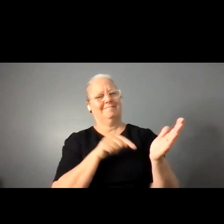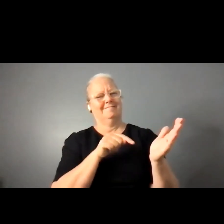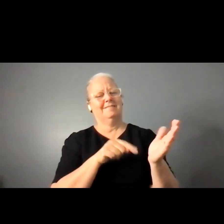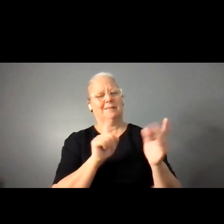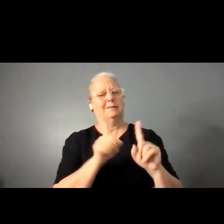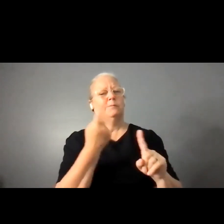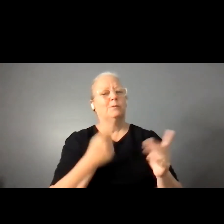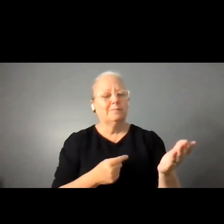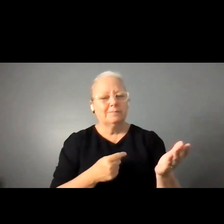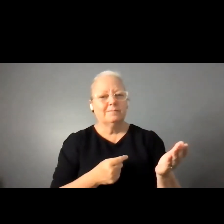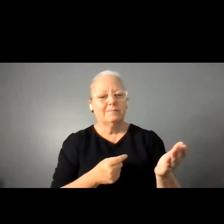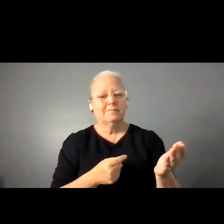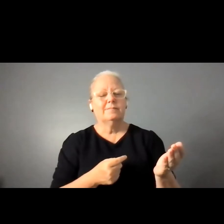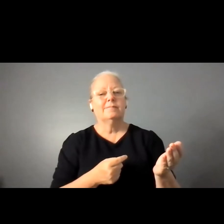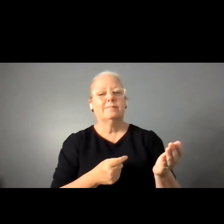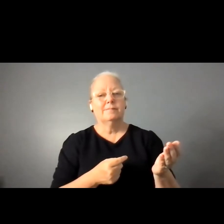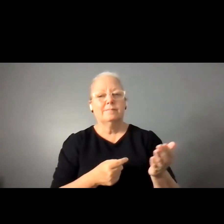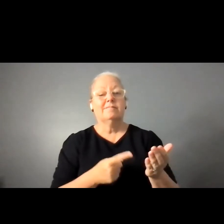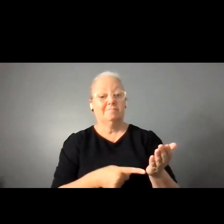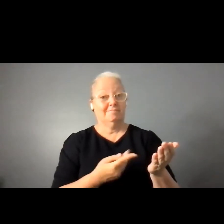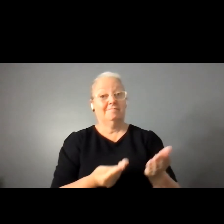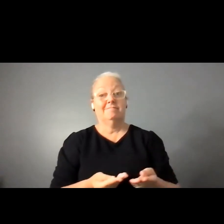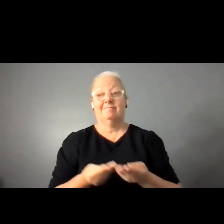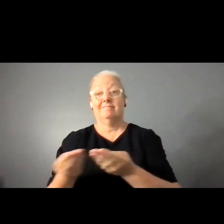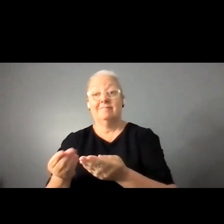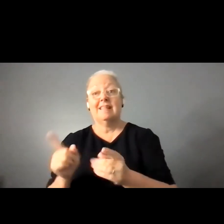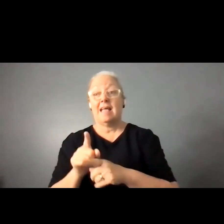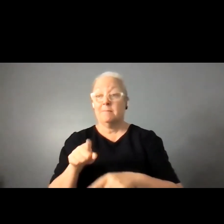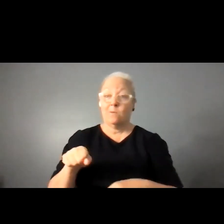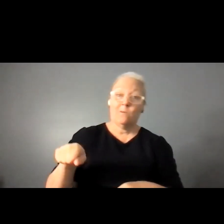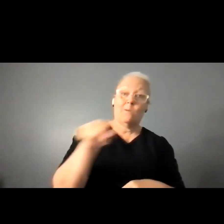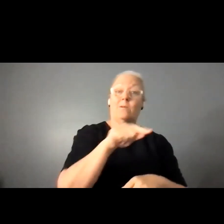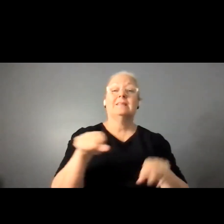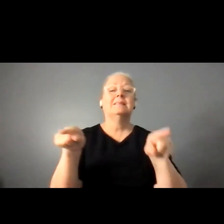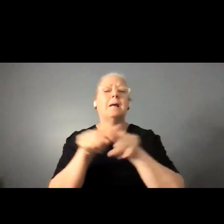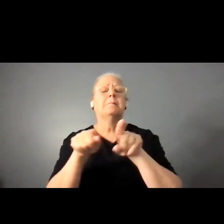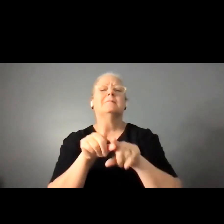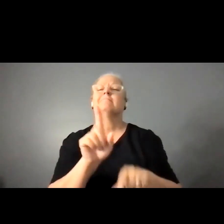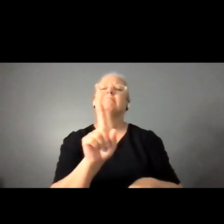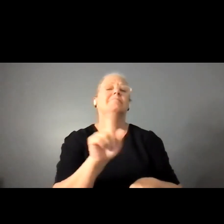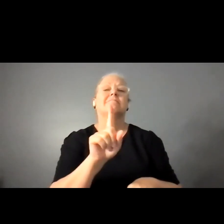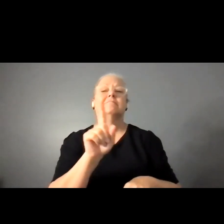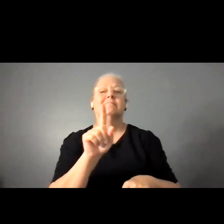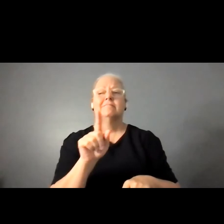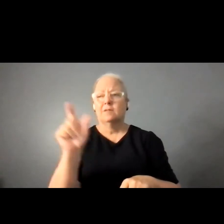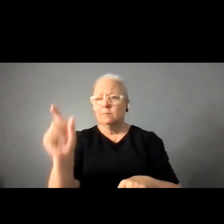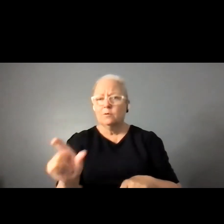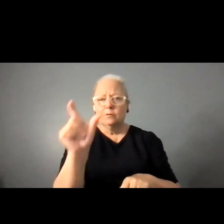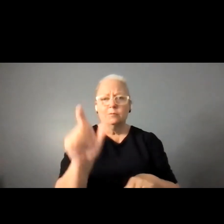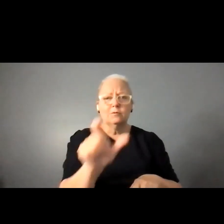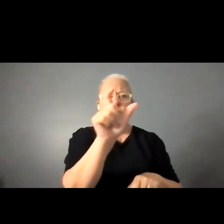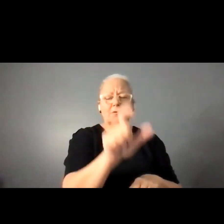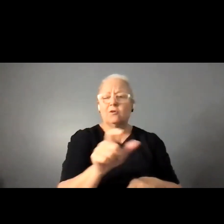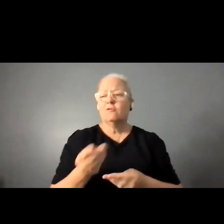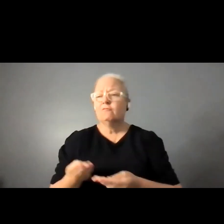and give what people need, because we're all different. That's true. All of us here connected, we're all different, and the technology is a